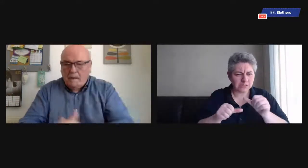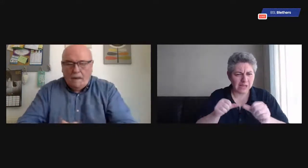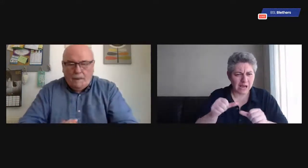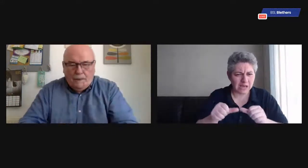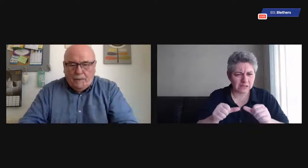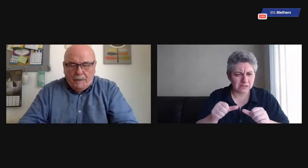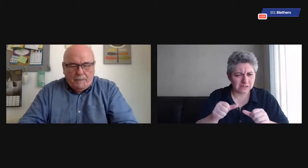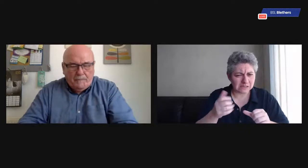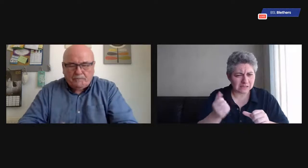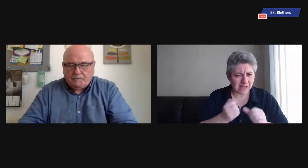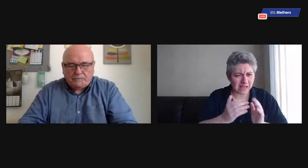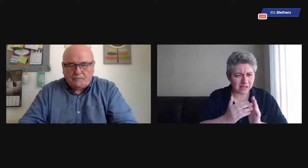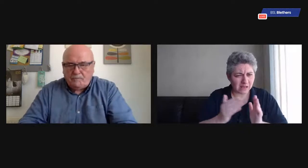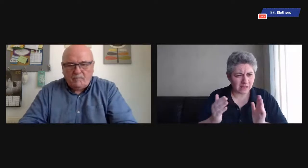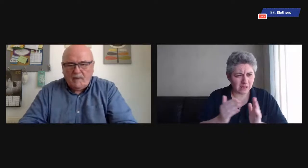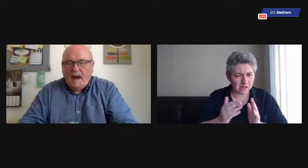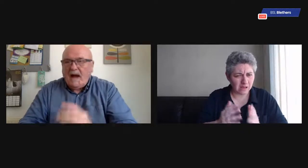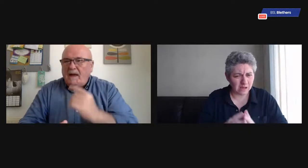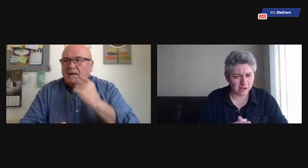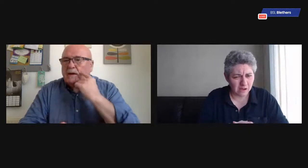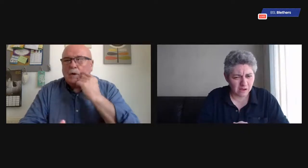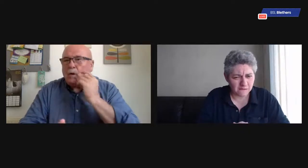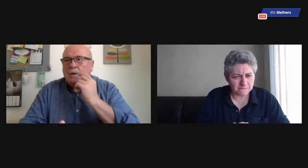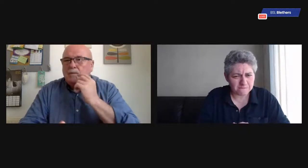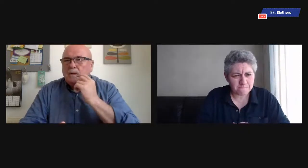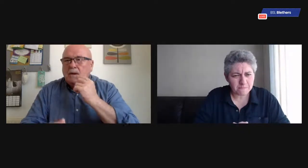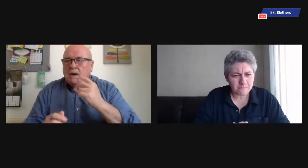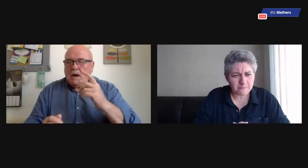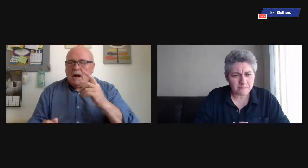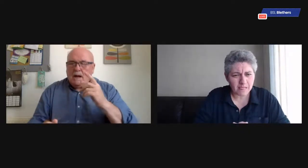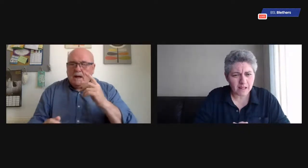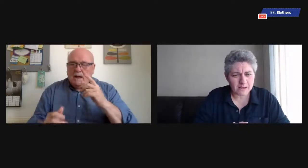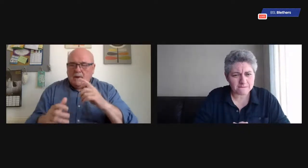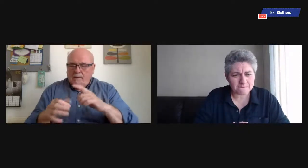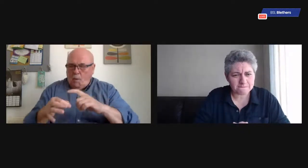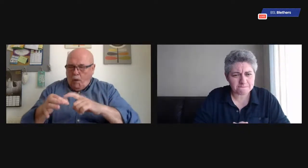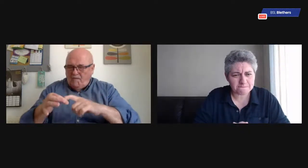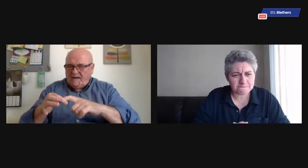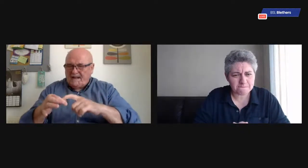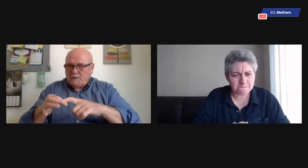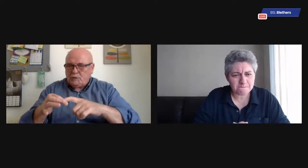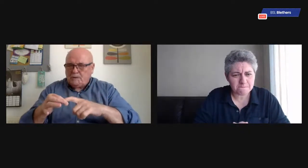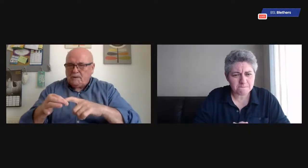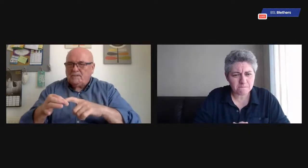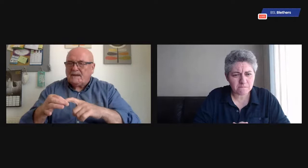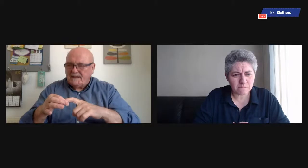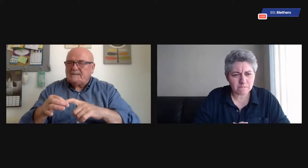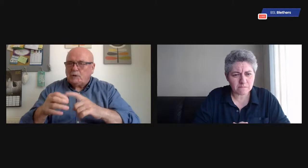many years experience? Is there a process? Can you give us a bit of detail?